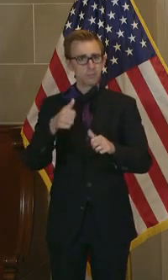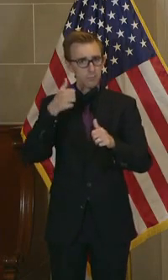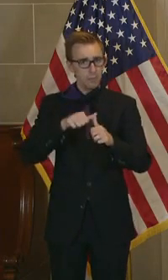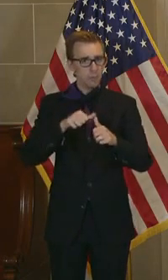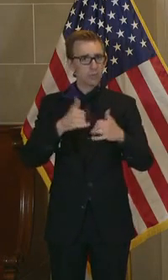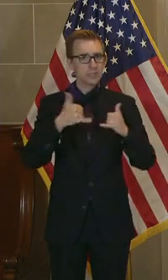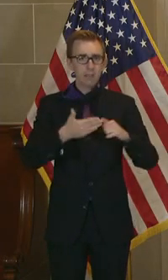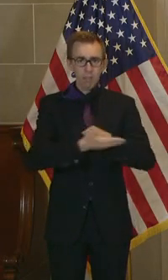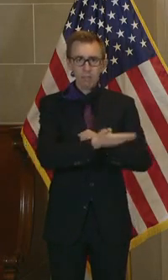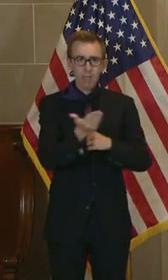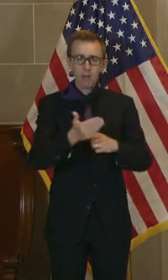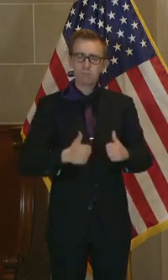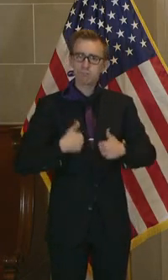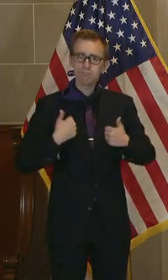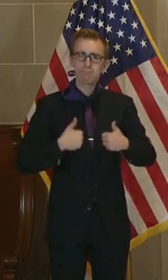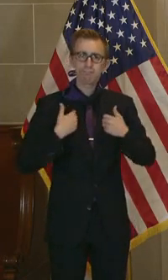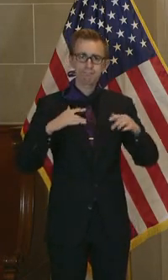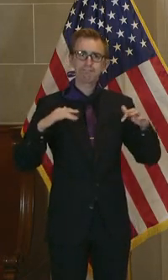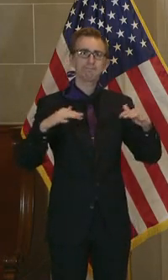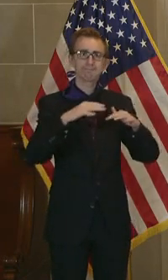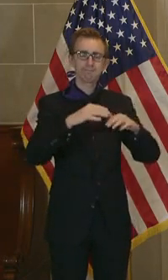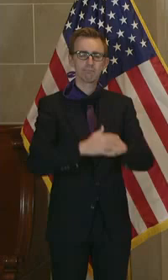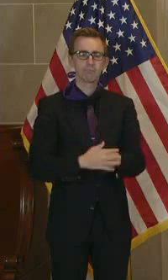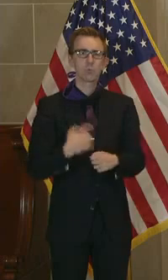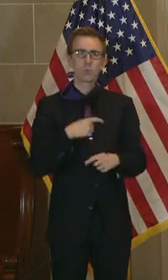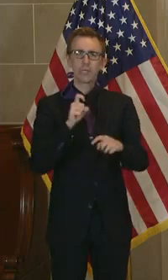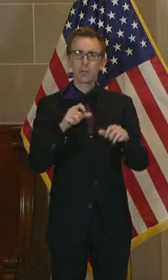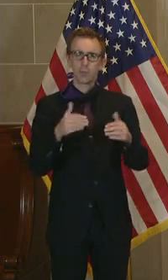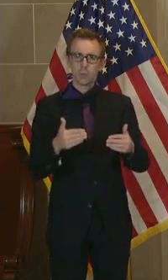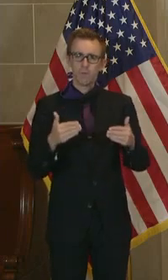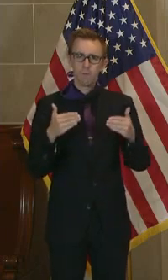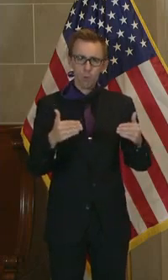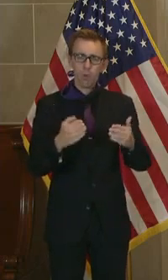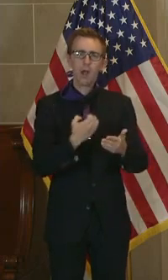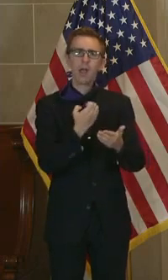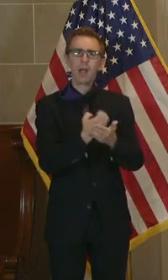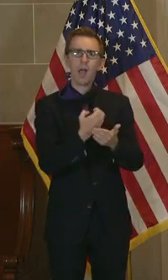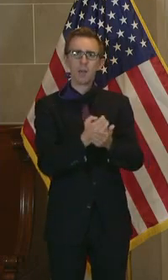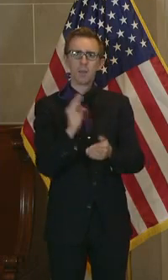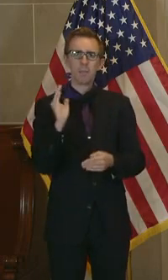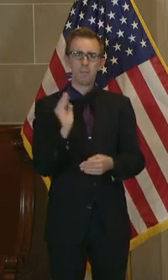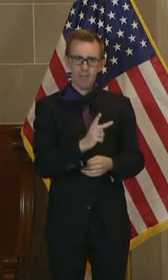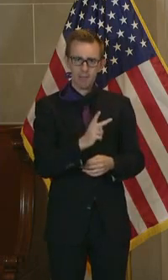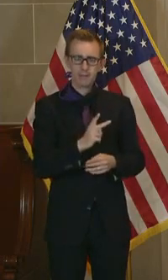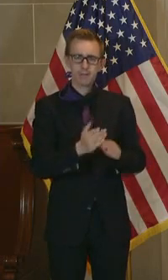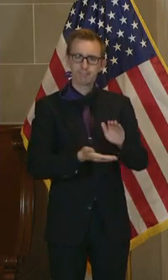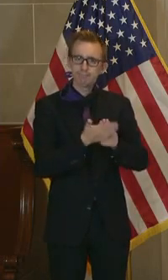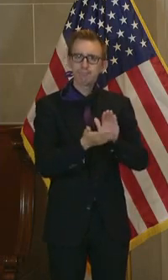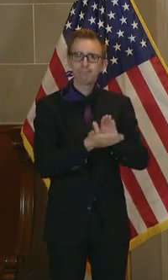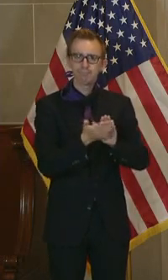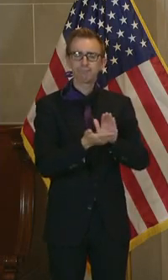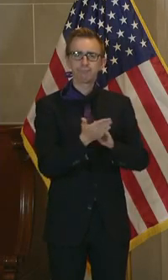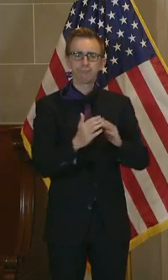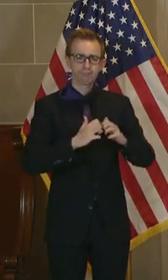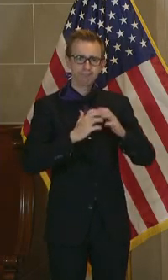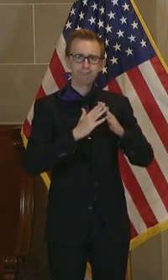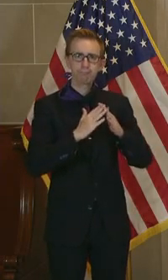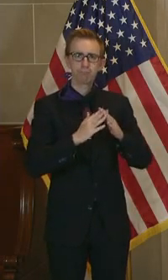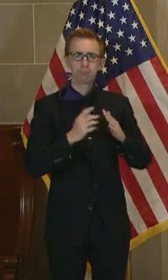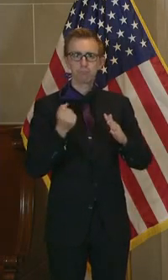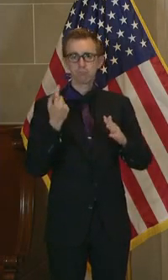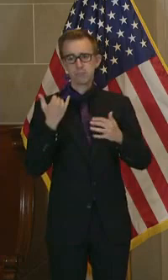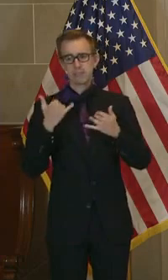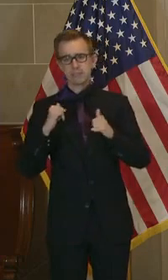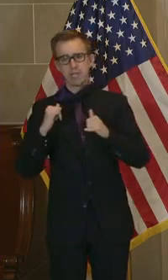out there. We have to be able to move forward and get the economy back and running while we still being